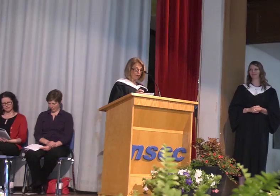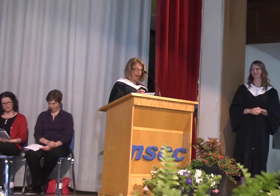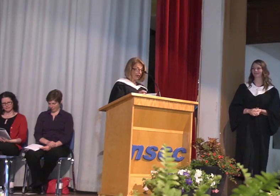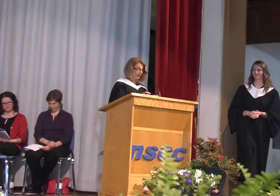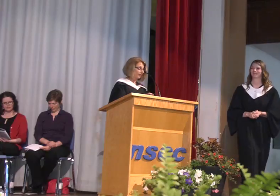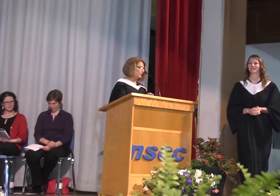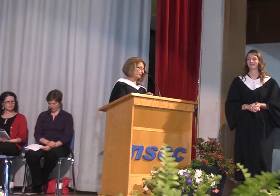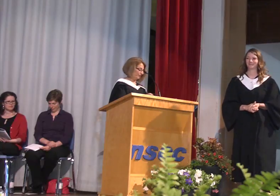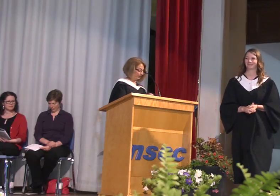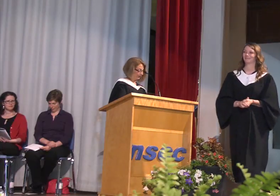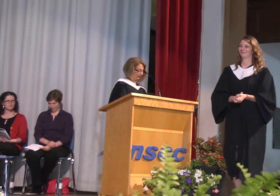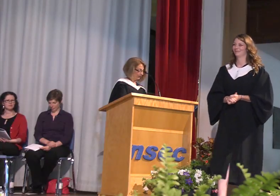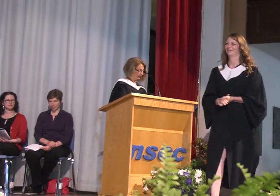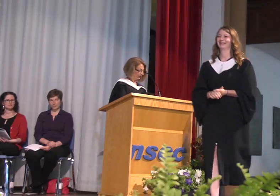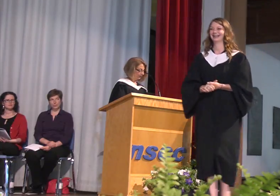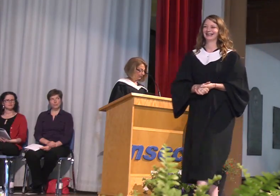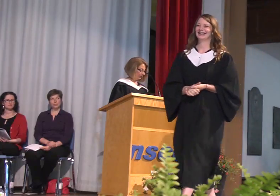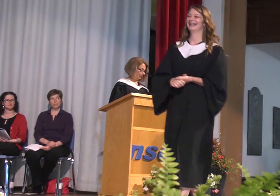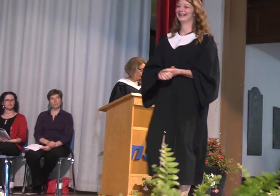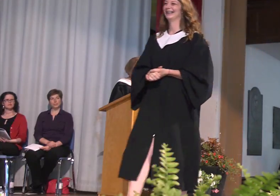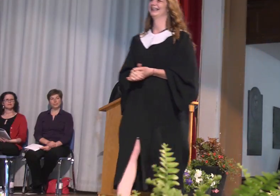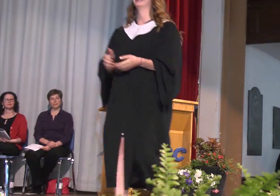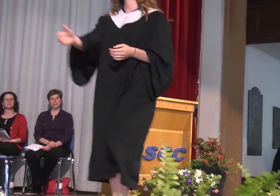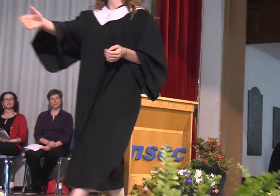Ashley Phelan.